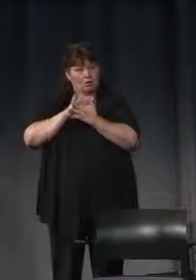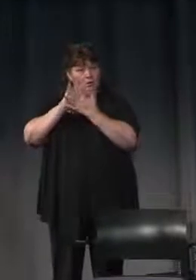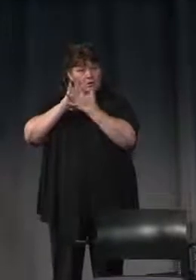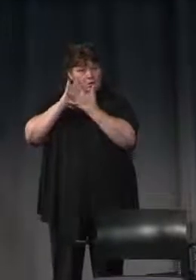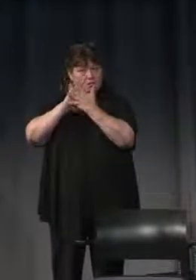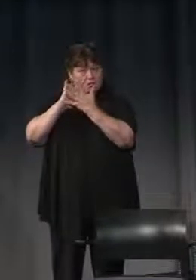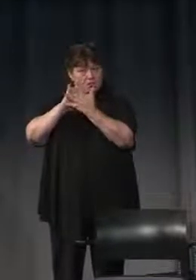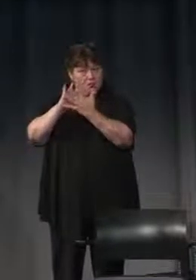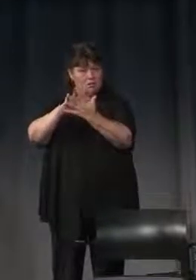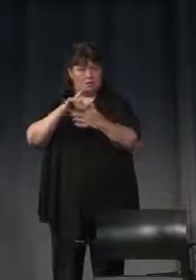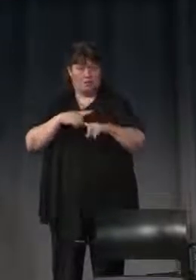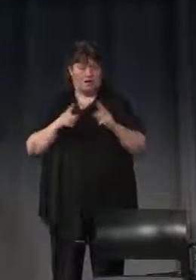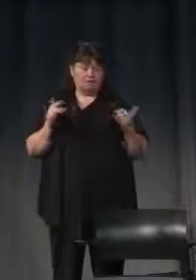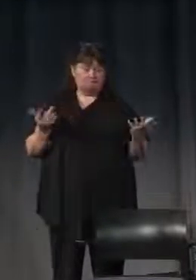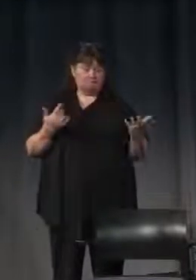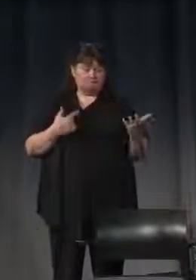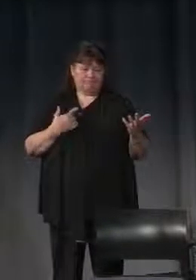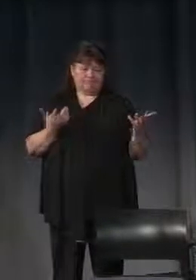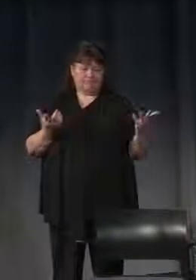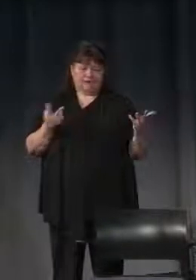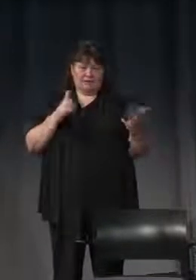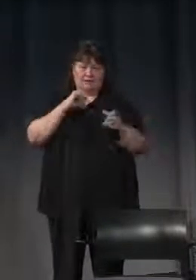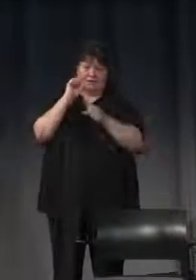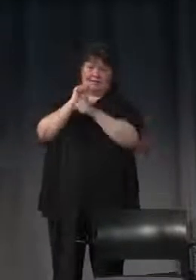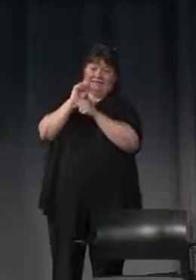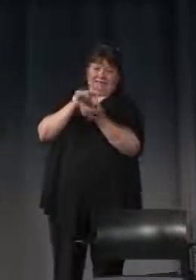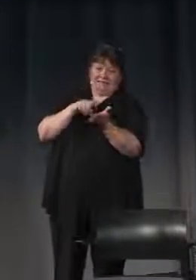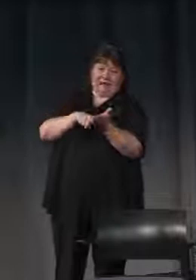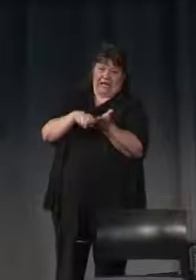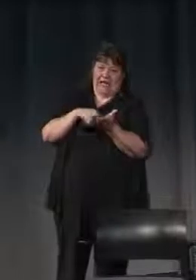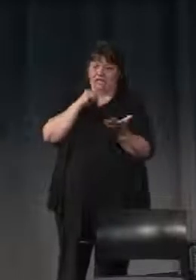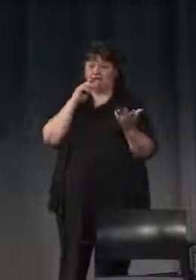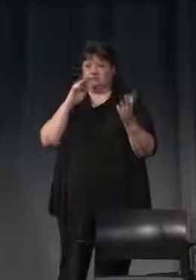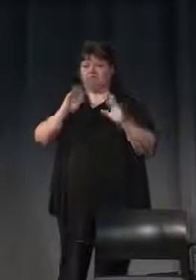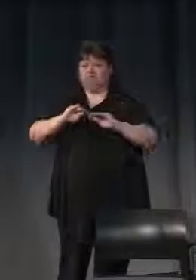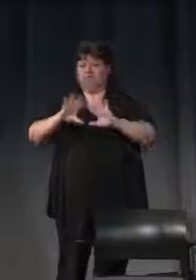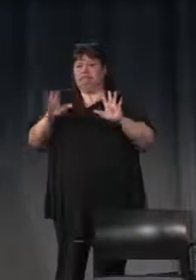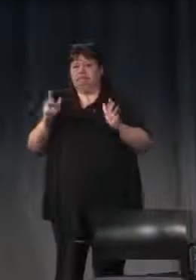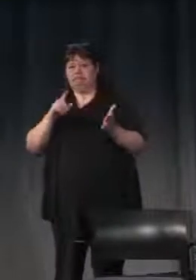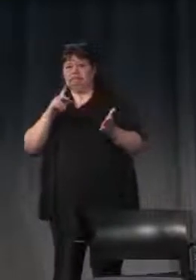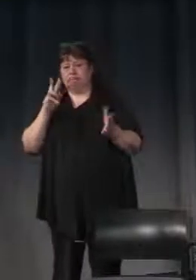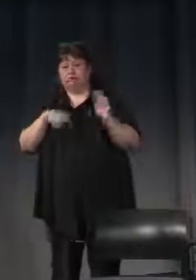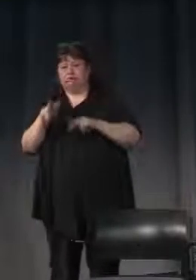development, but that's more anecdotal. So I think that they're mostly open questions at this point.